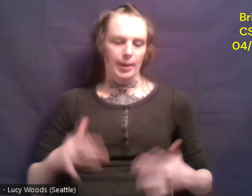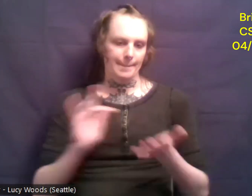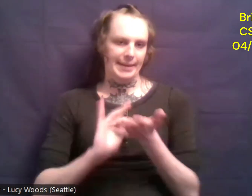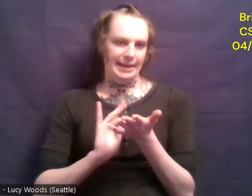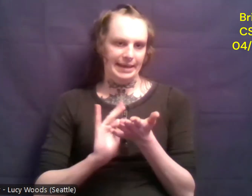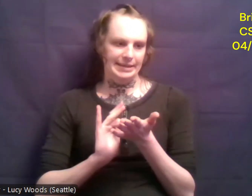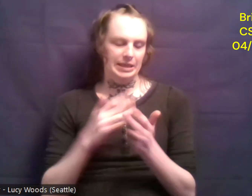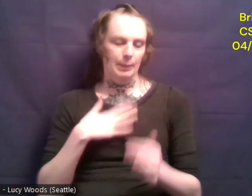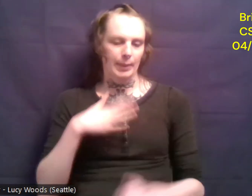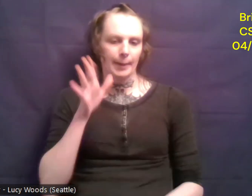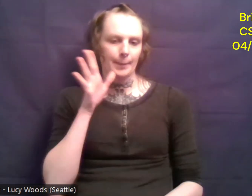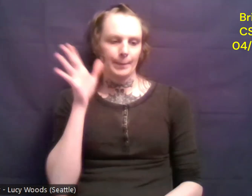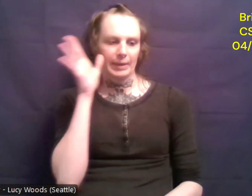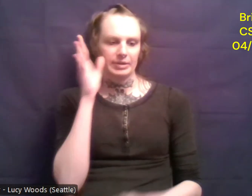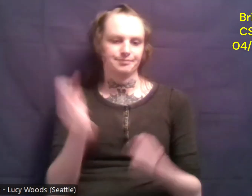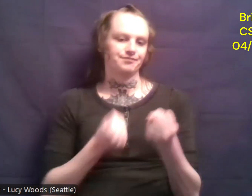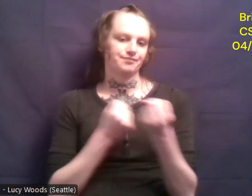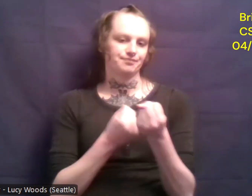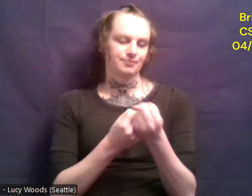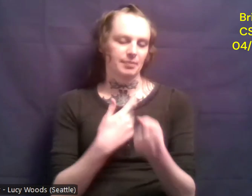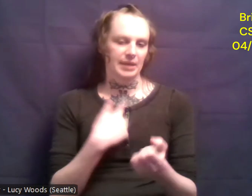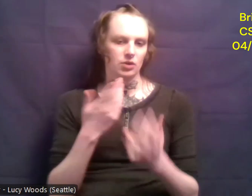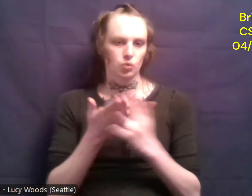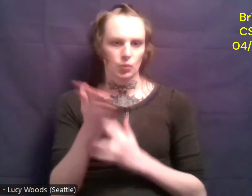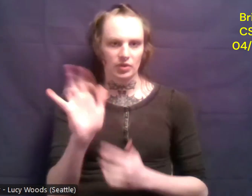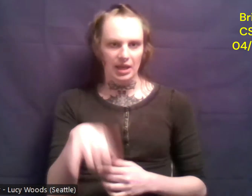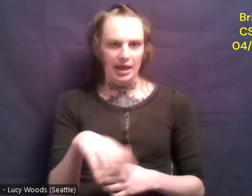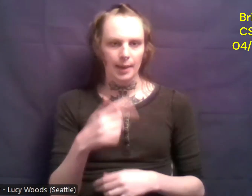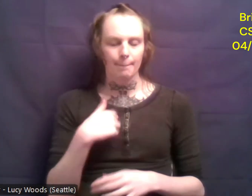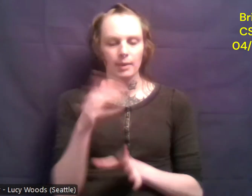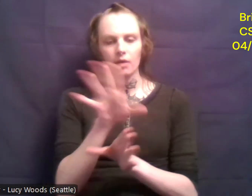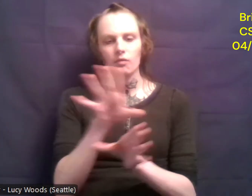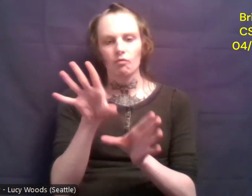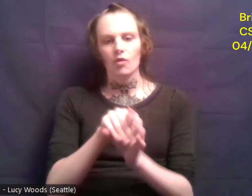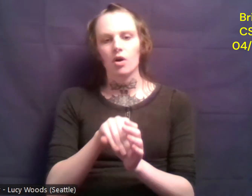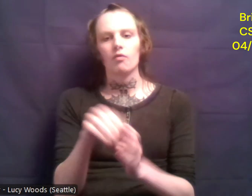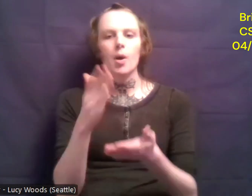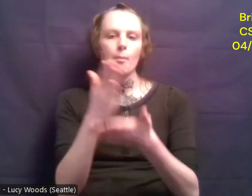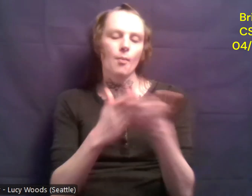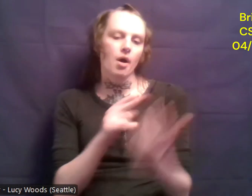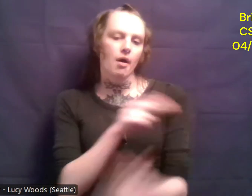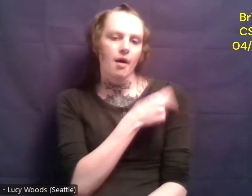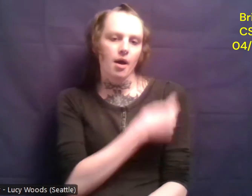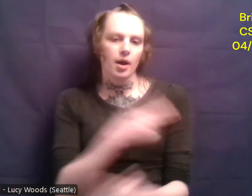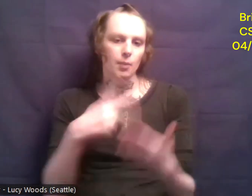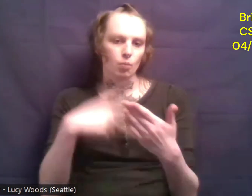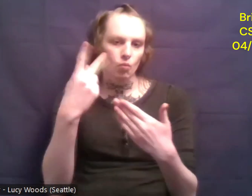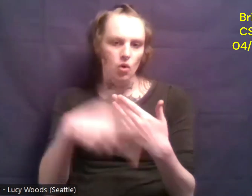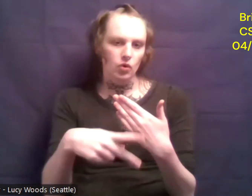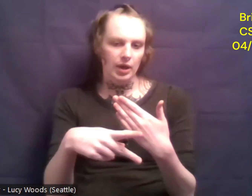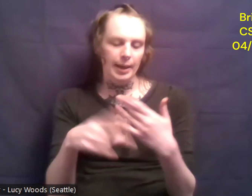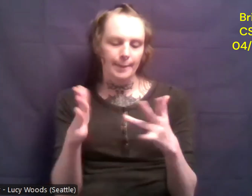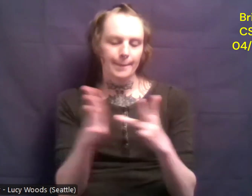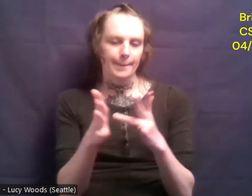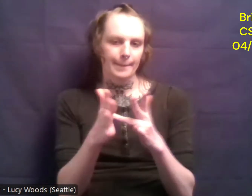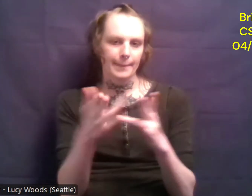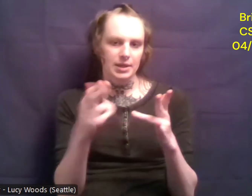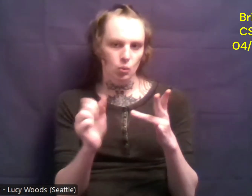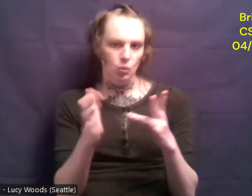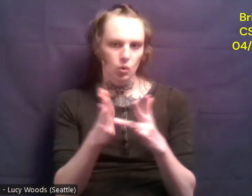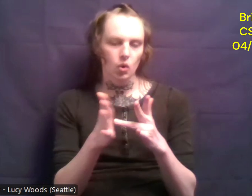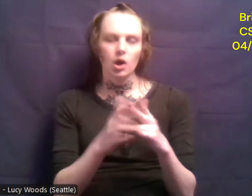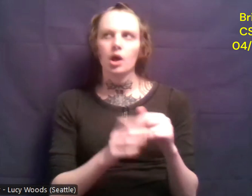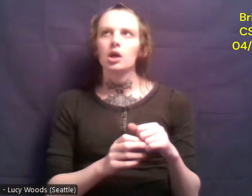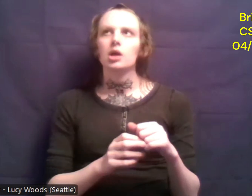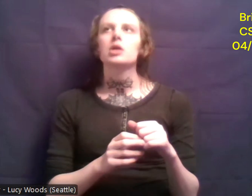for that. I was in a partial hospitalization program when I was in ninth grade. Um, and so